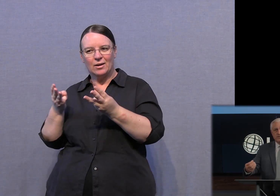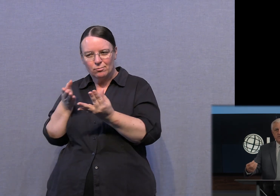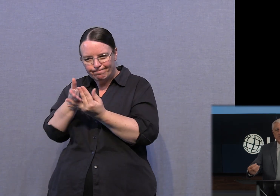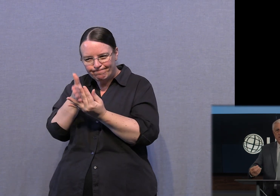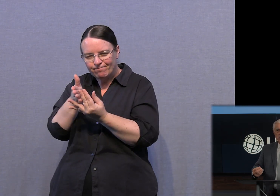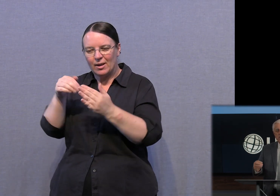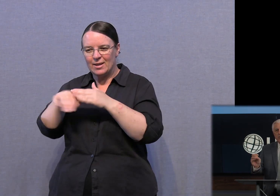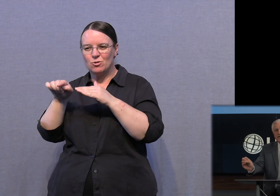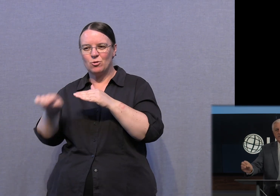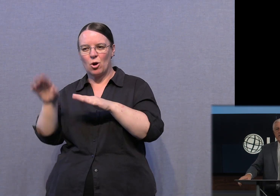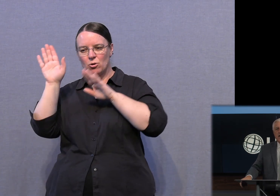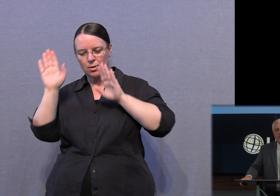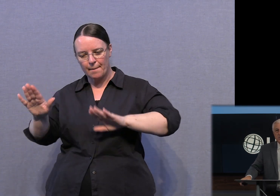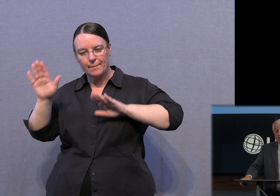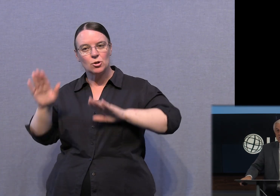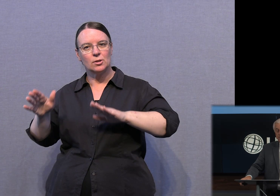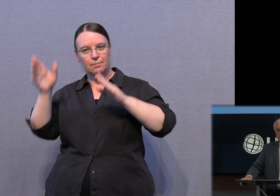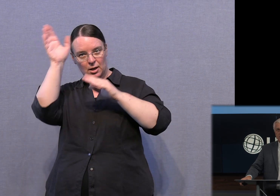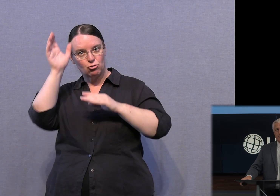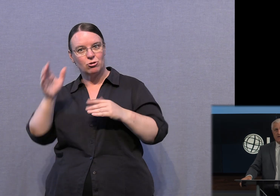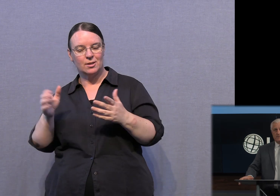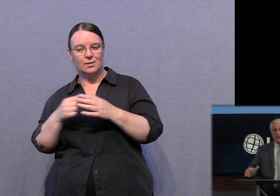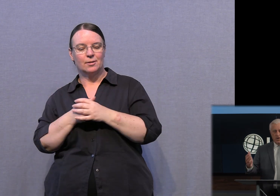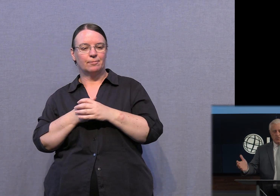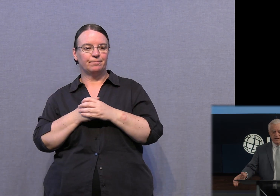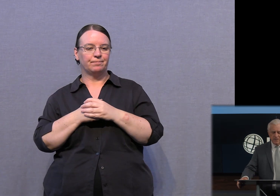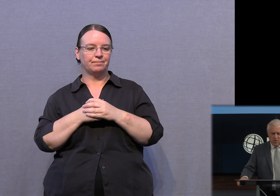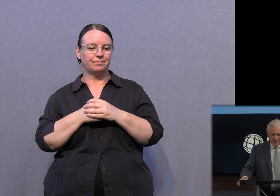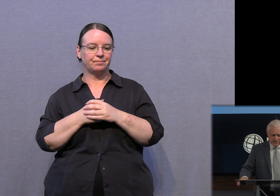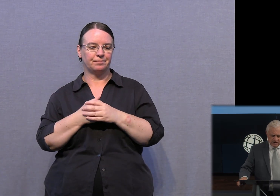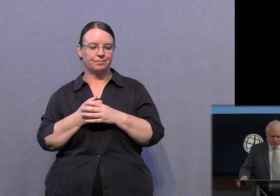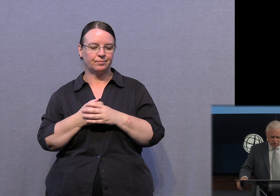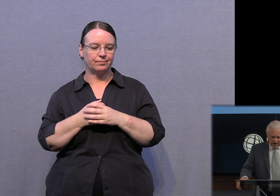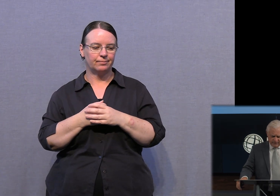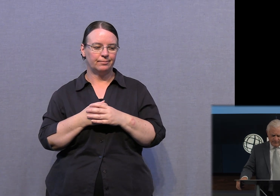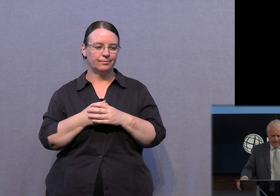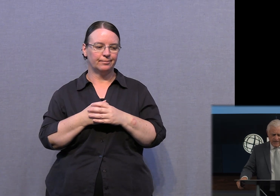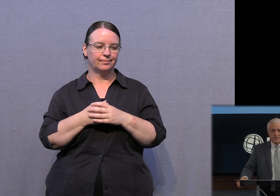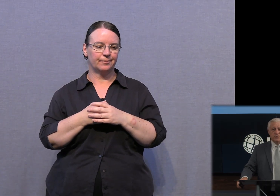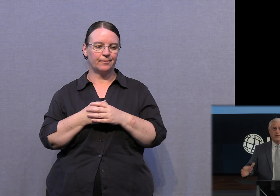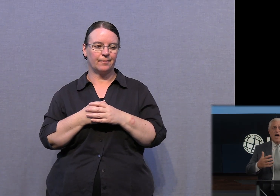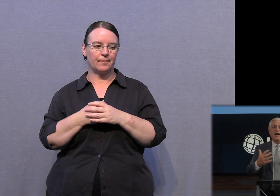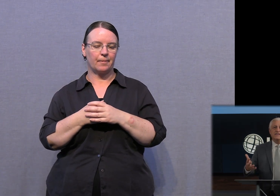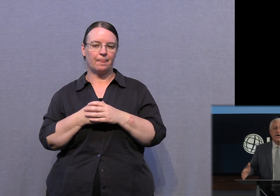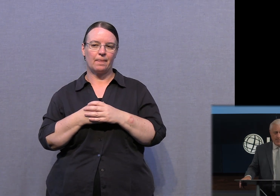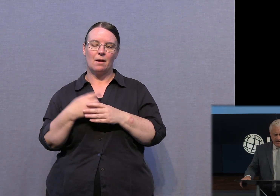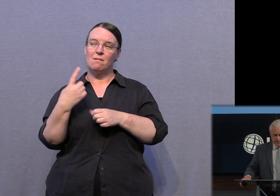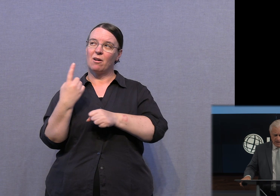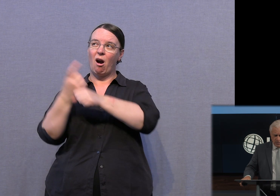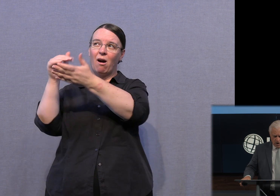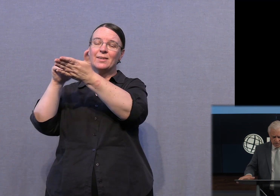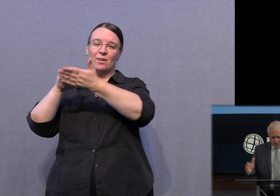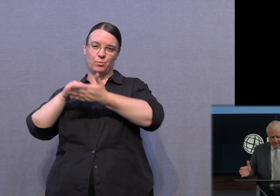Muslim nations who can reach into areas where it's difficult for those in the West to travel. And so God is helping